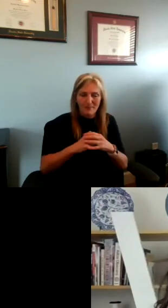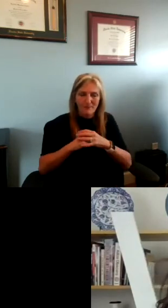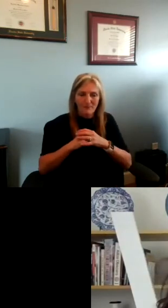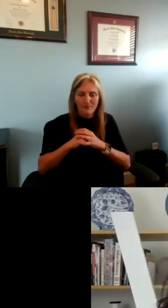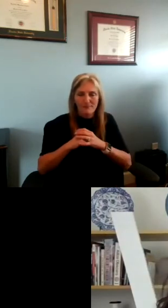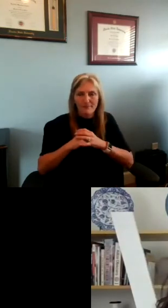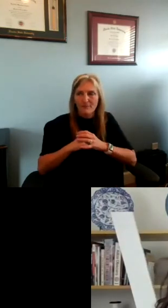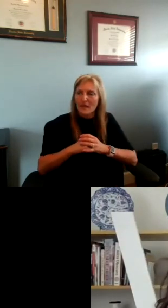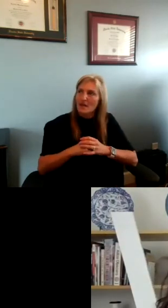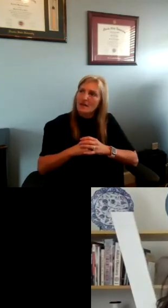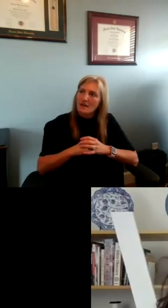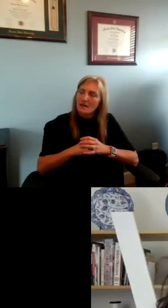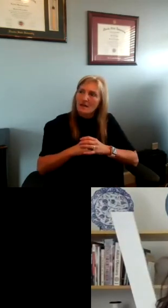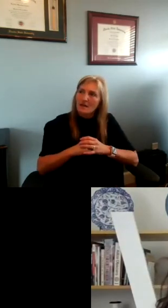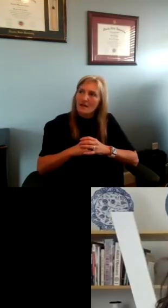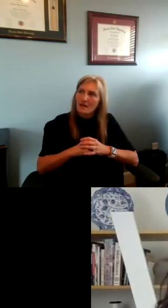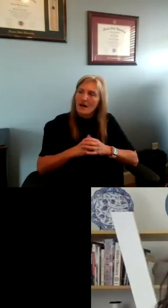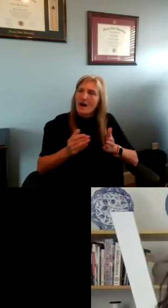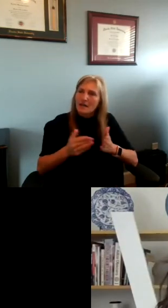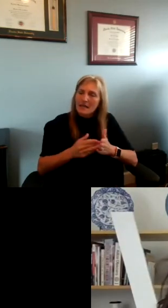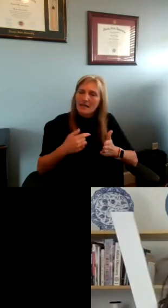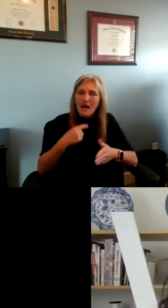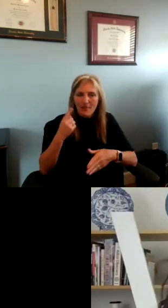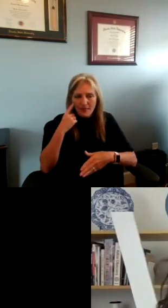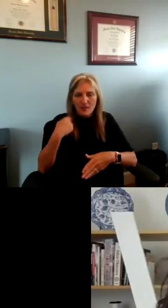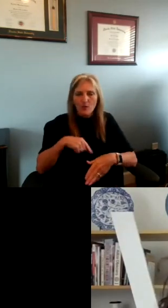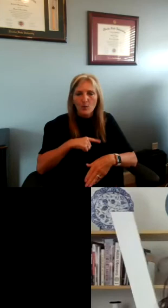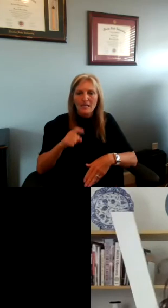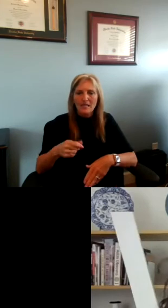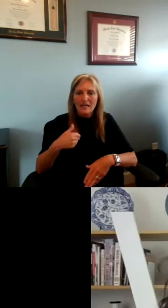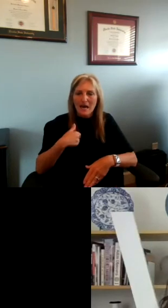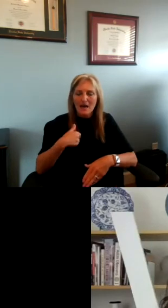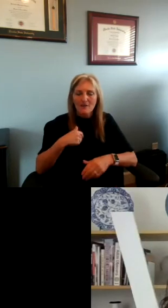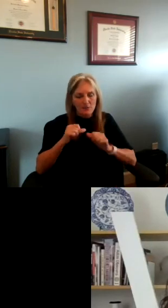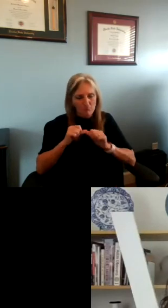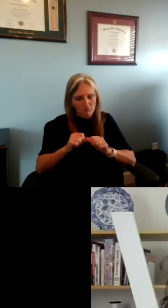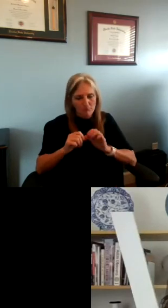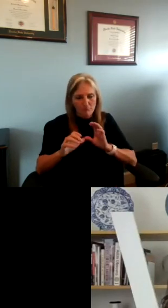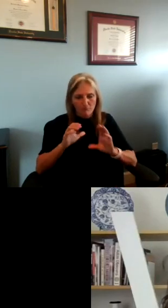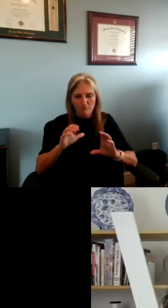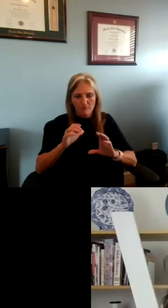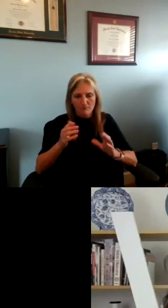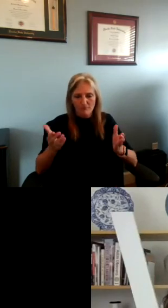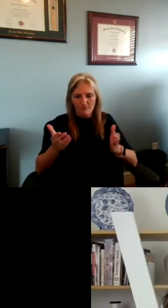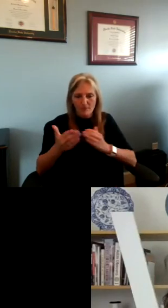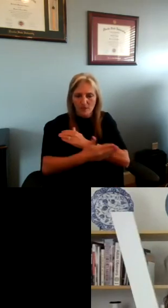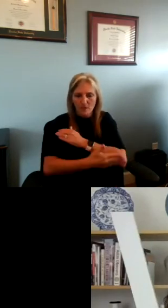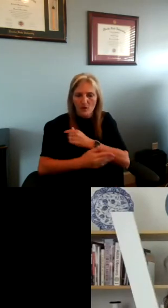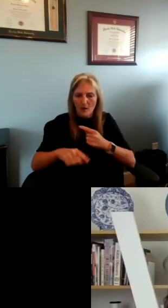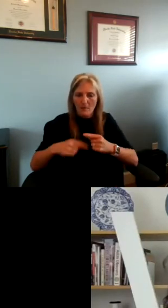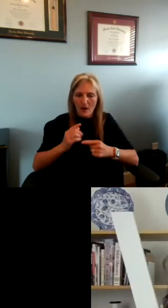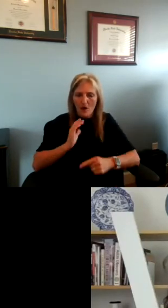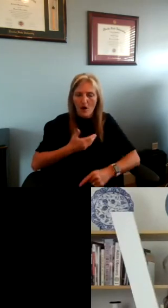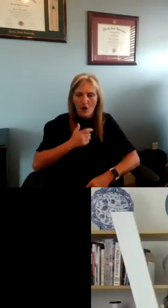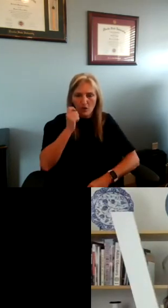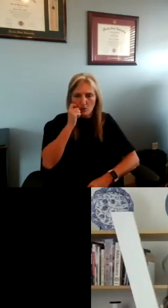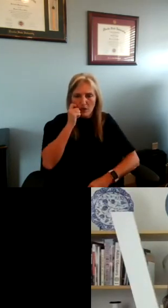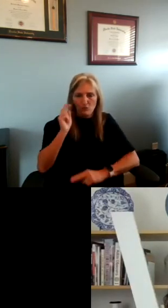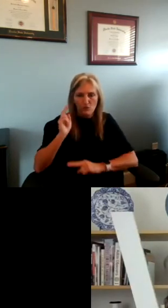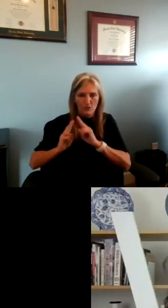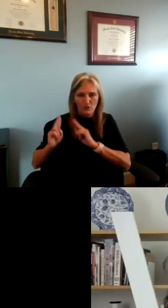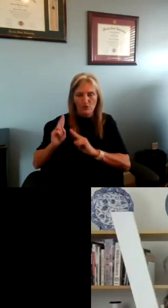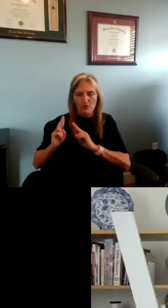Again, I think we need to have a sustained conversation in this country about our racial